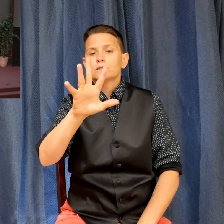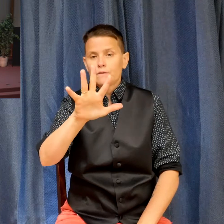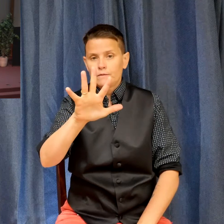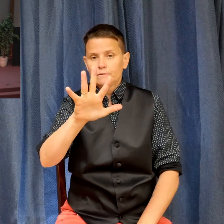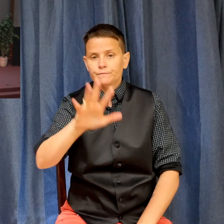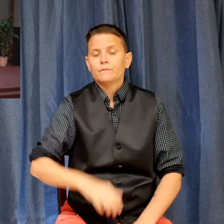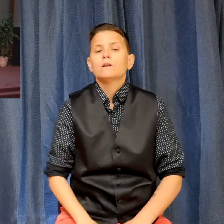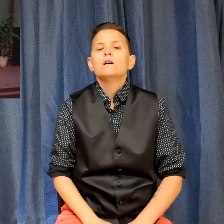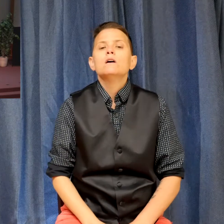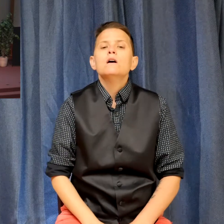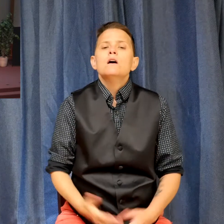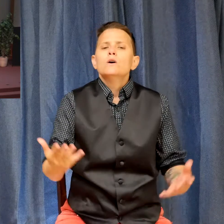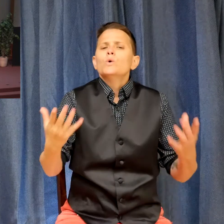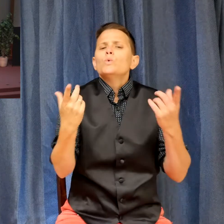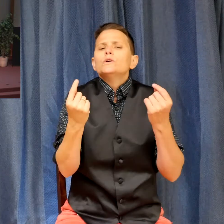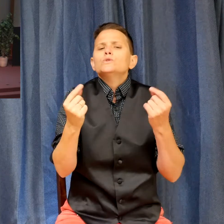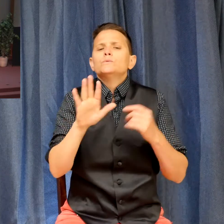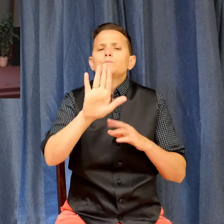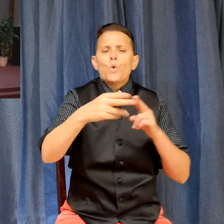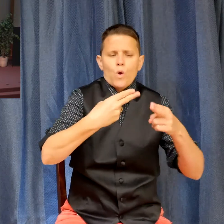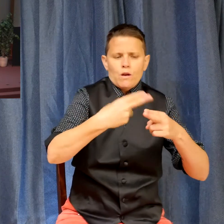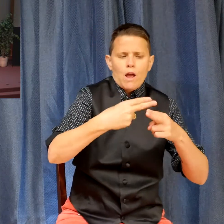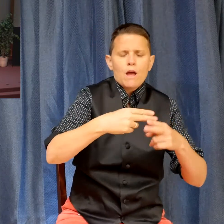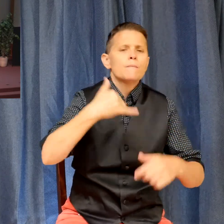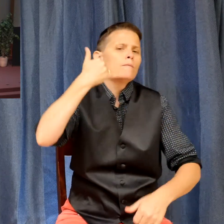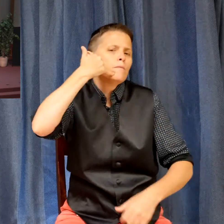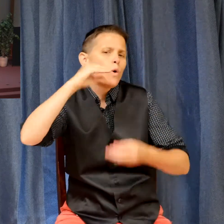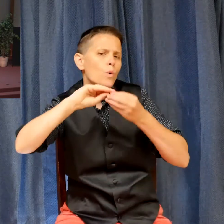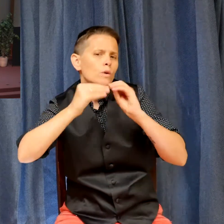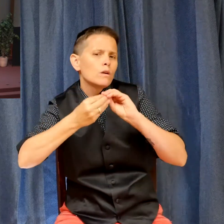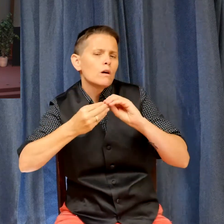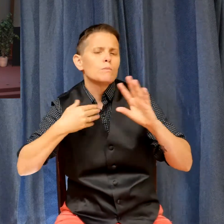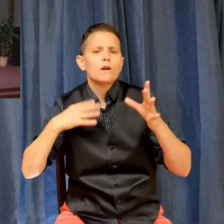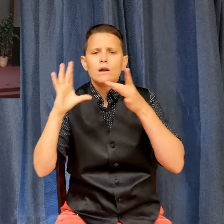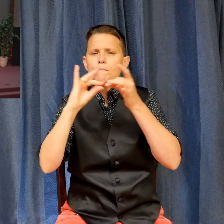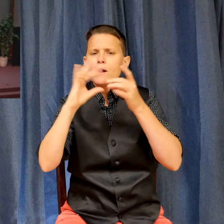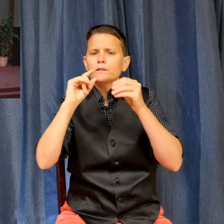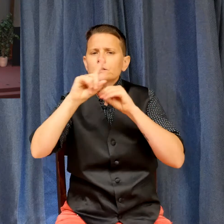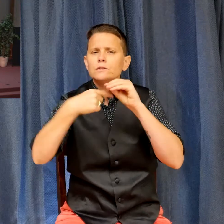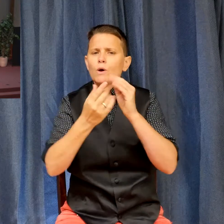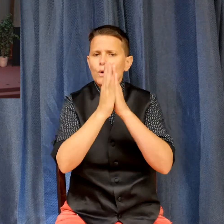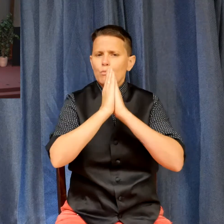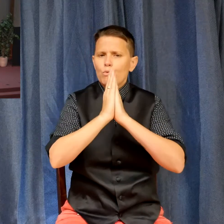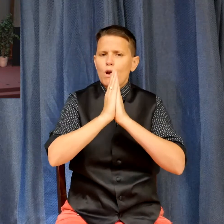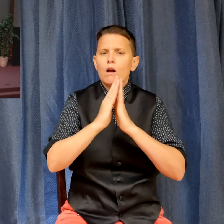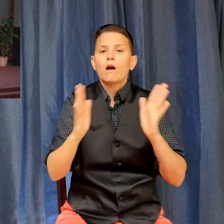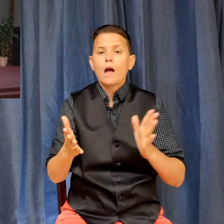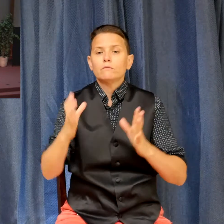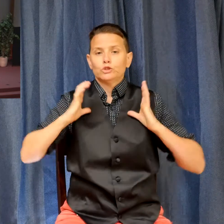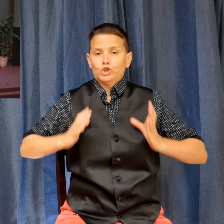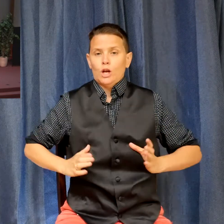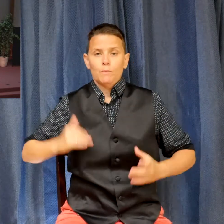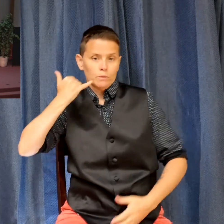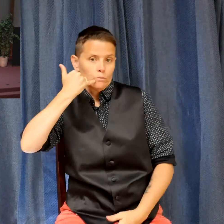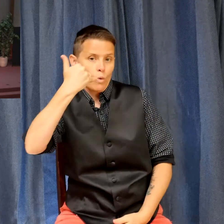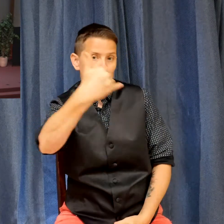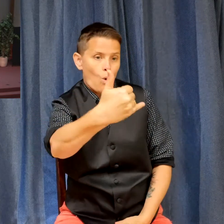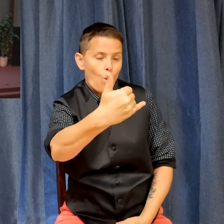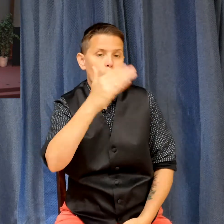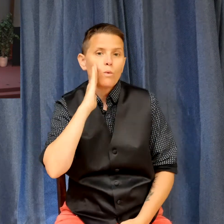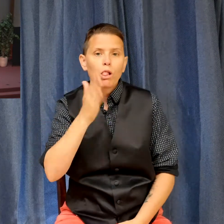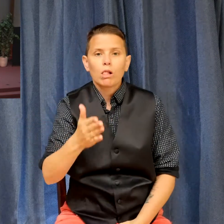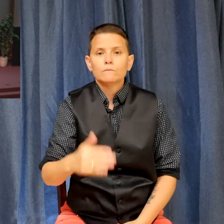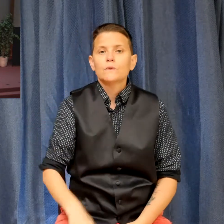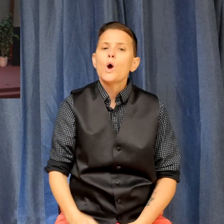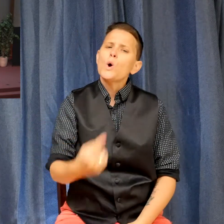512-814-5365. Leave a message with your name, phone number, and request, and a chaplain will call you back. So you